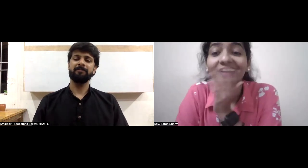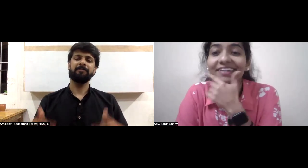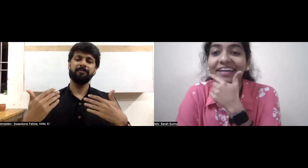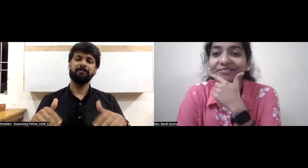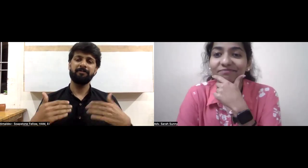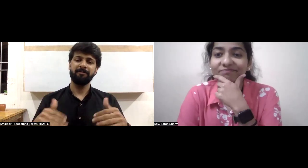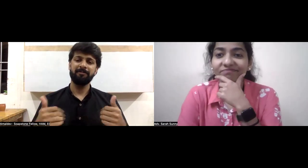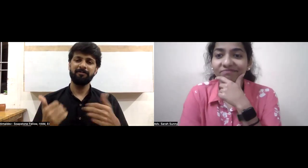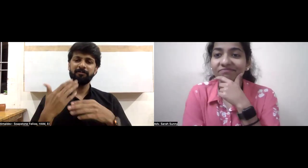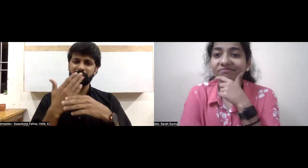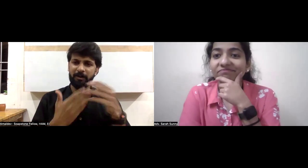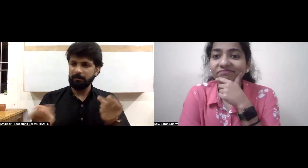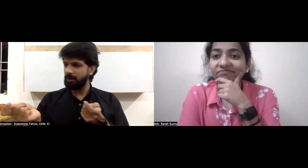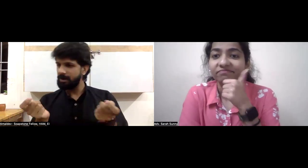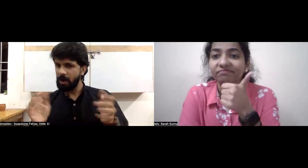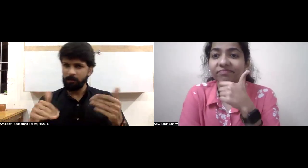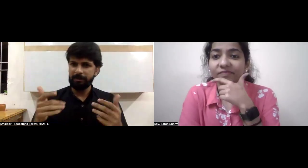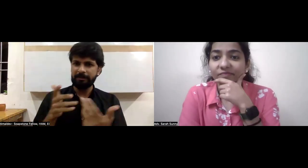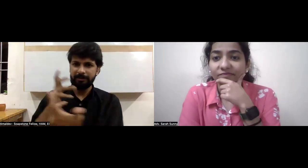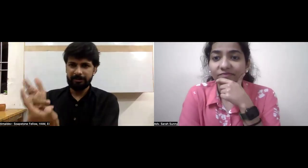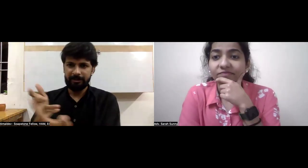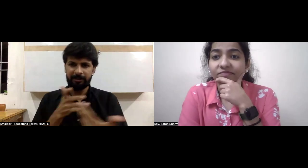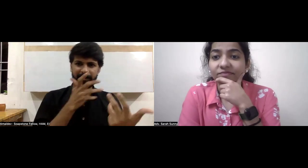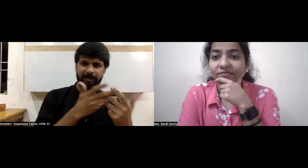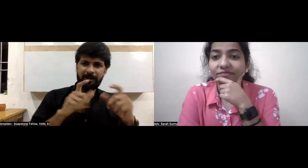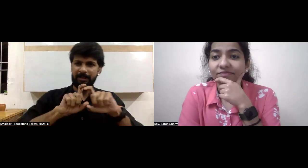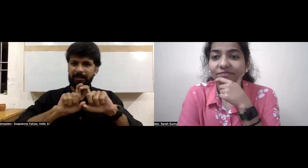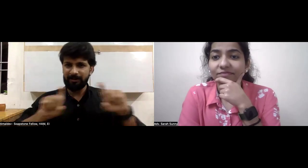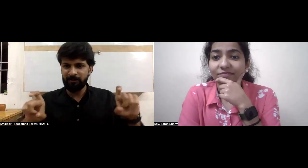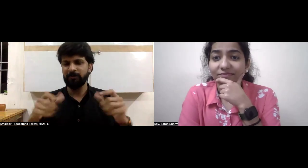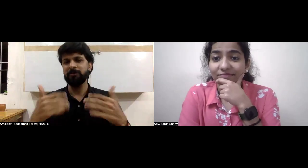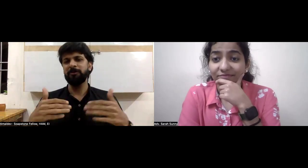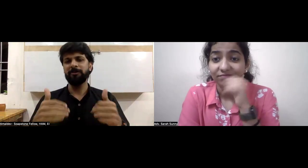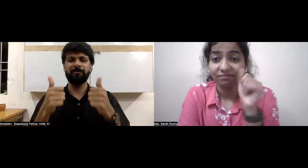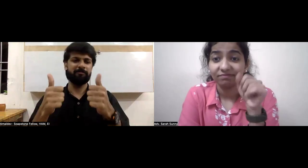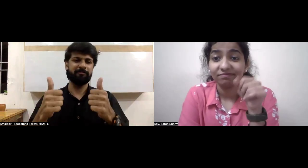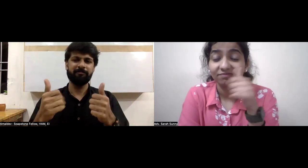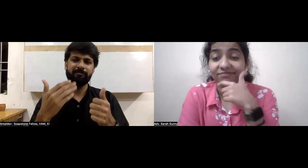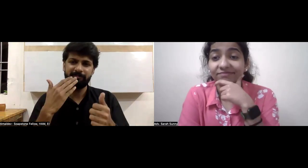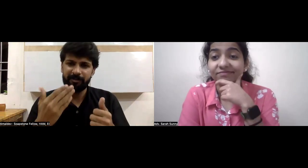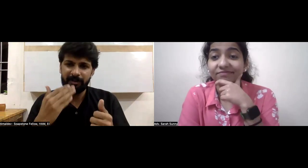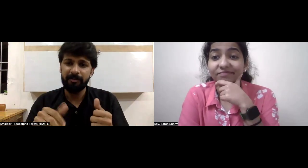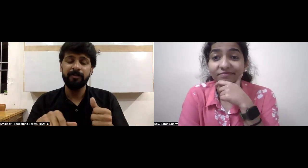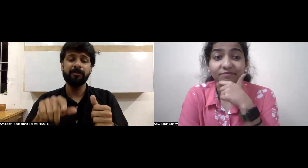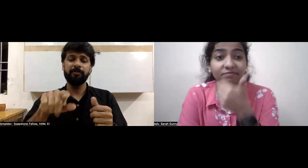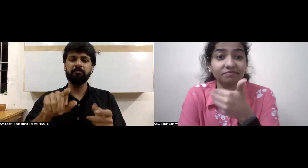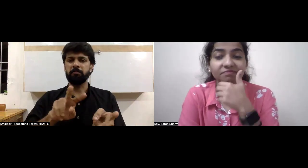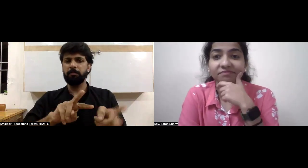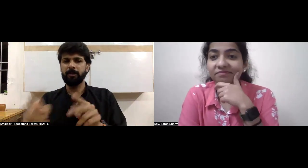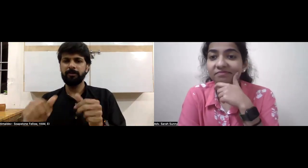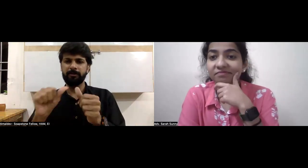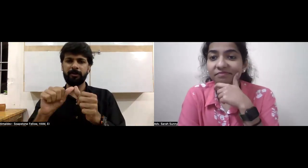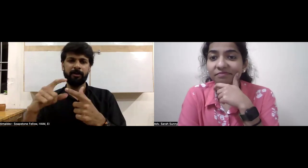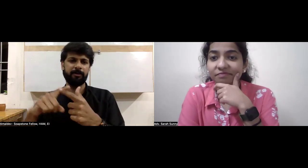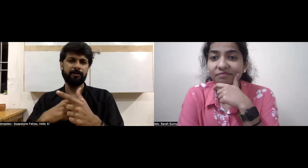on my work during the day, and then I give time for this during late hours. Oh, that is so good that you're